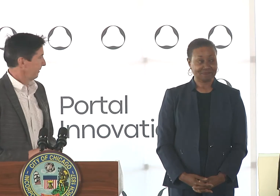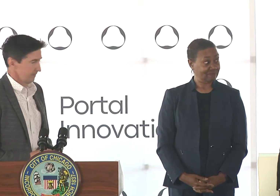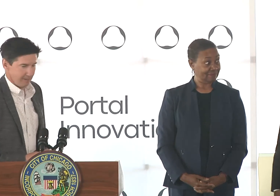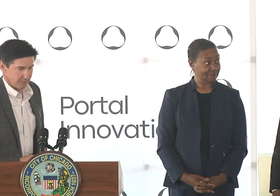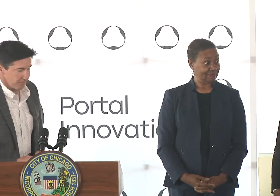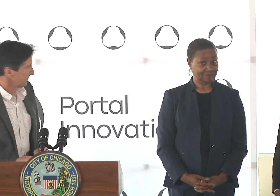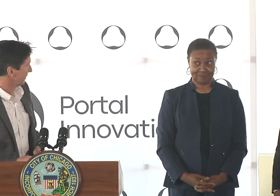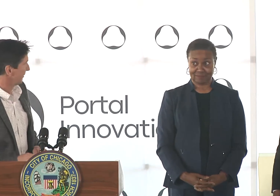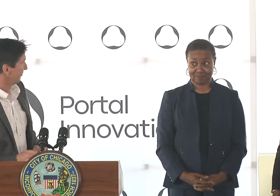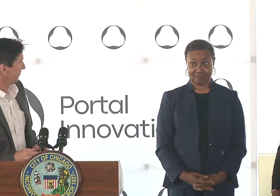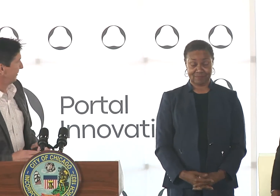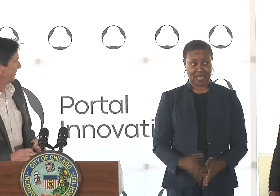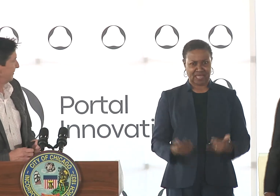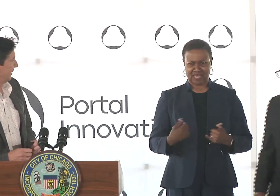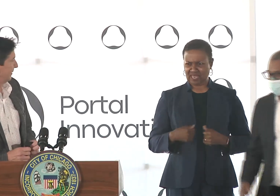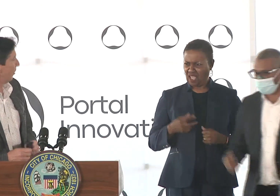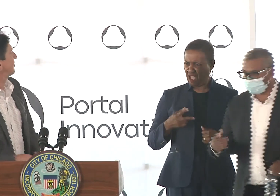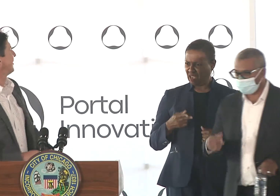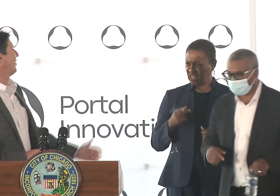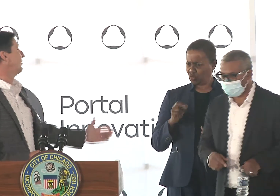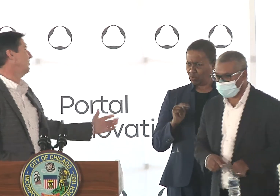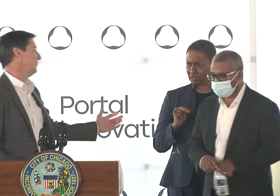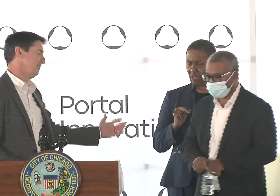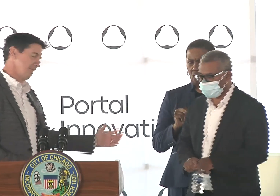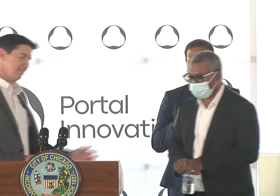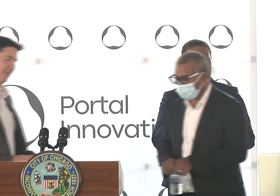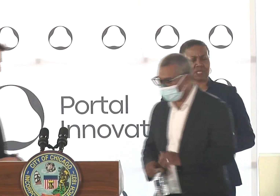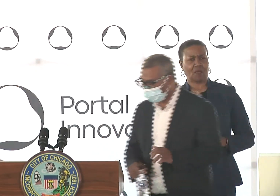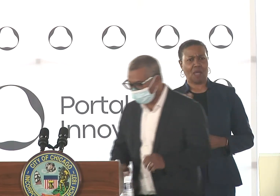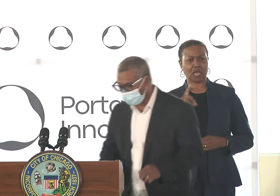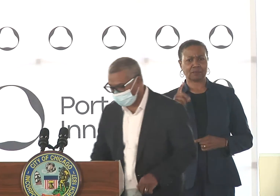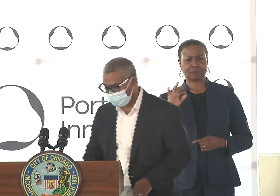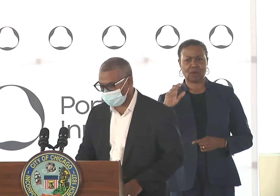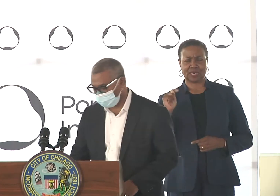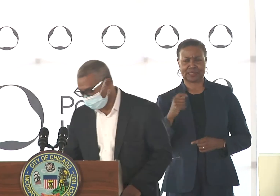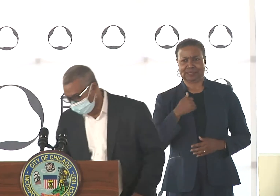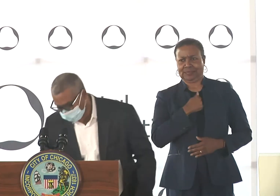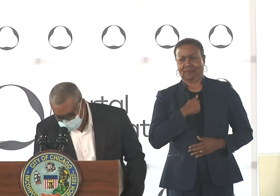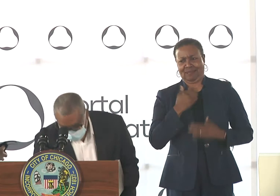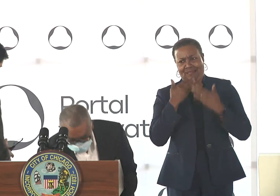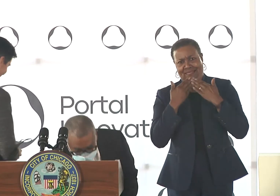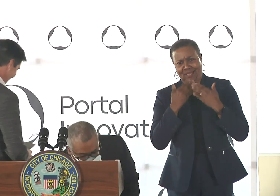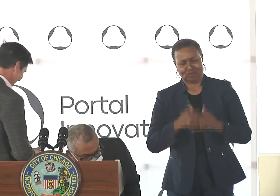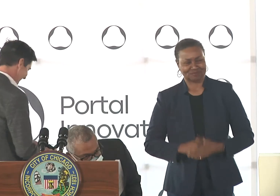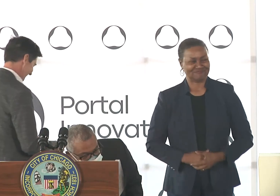I think now we're supposed to cut the ribbon. Oh, I'm sorry, Alderman Burnett. I'm sorry, thank you.